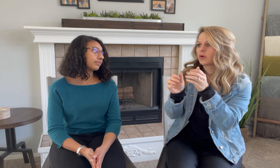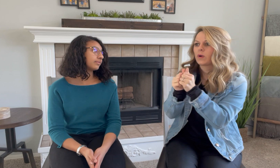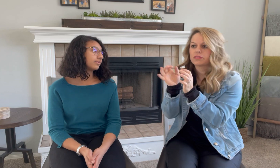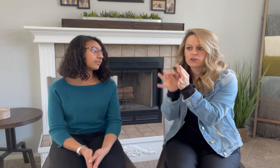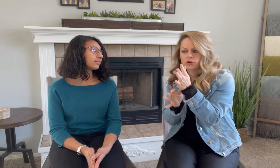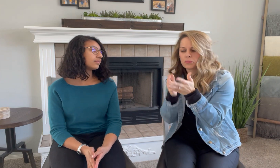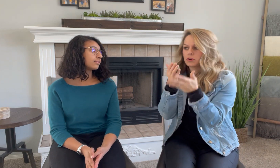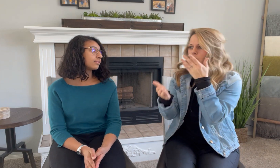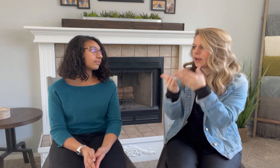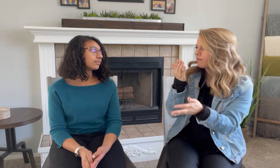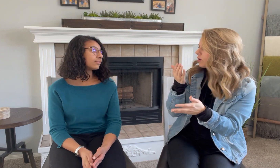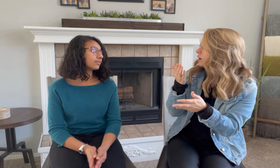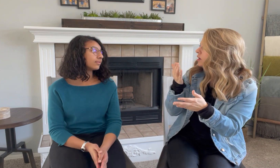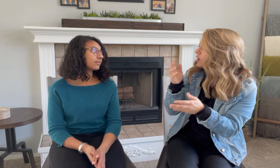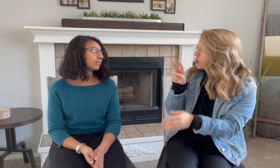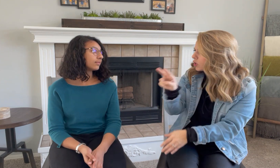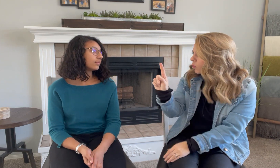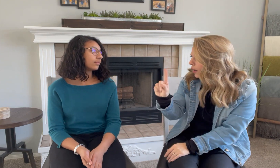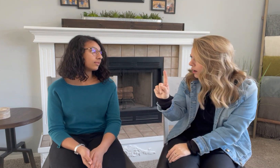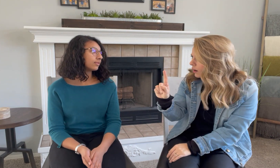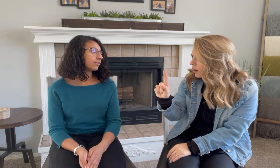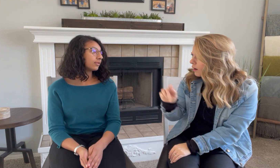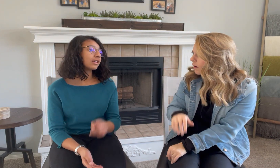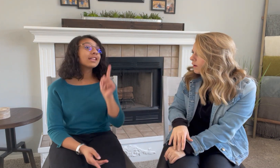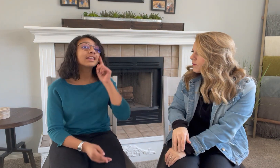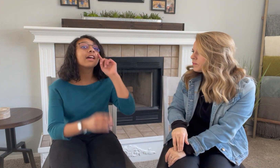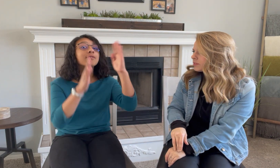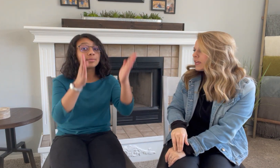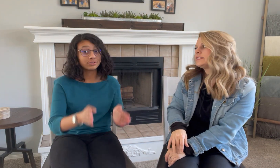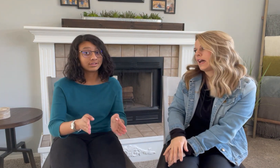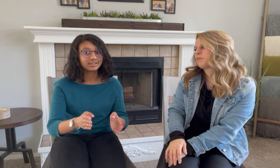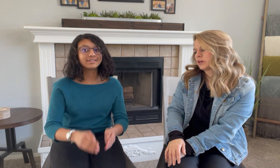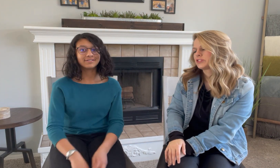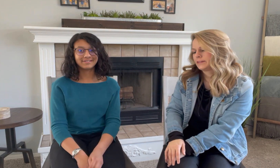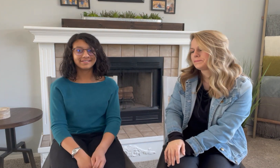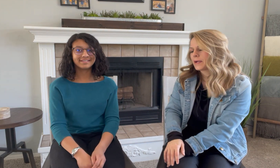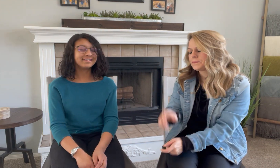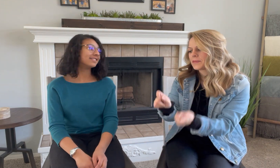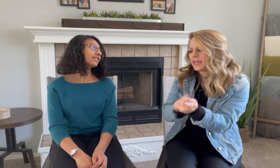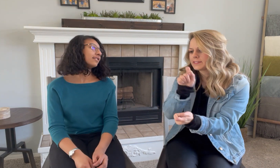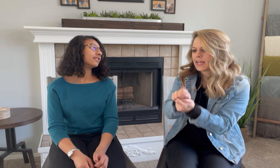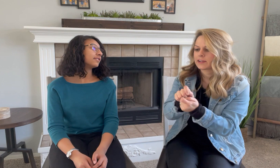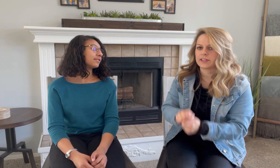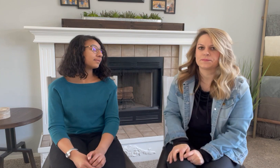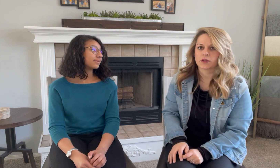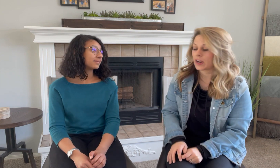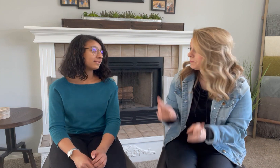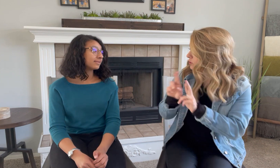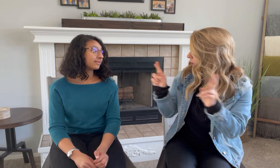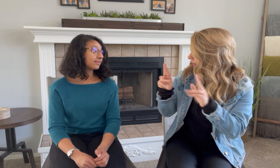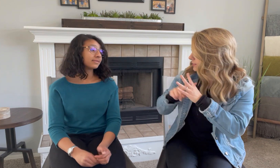with an interpreter, whatever, look where? The deaf person. Yep, exactly. All right, you ready to get